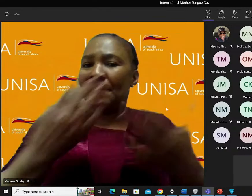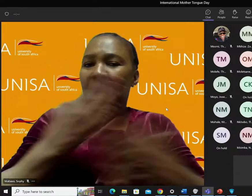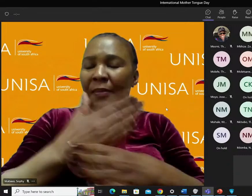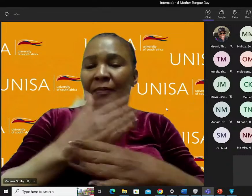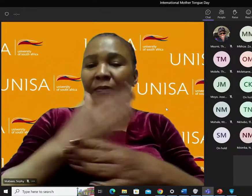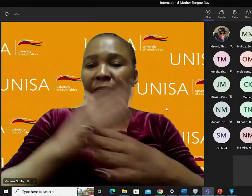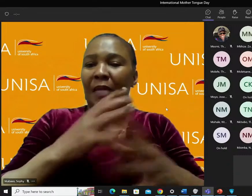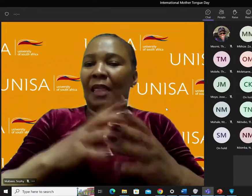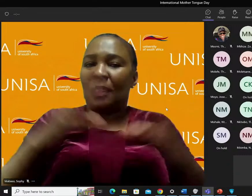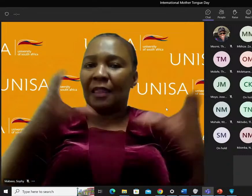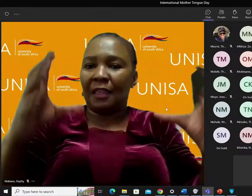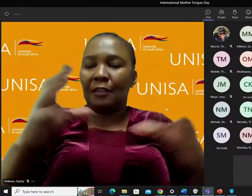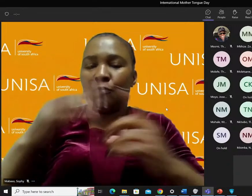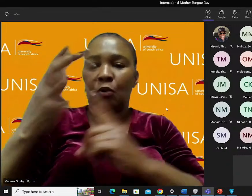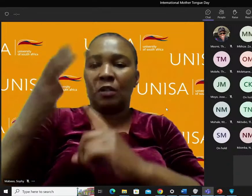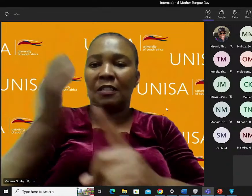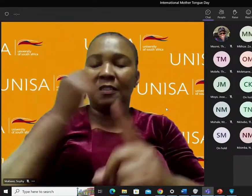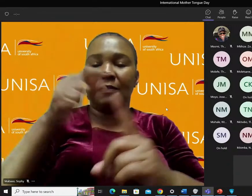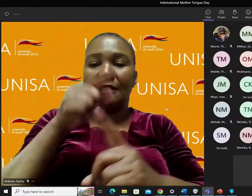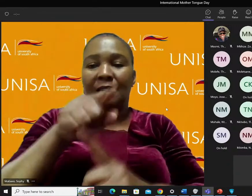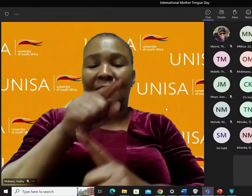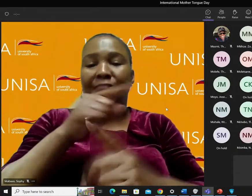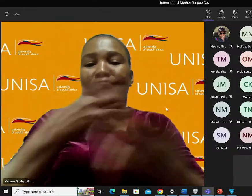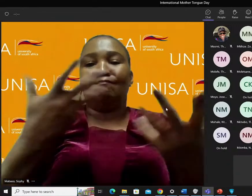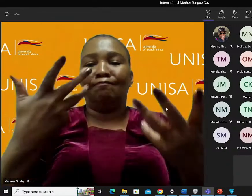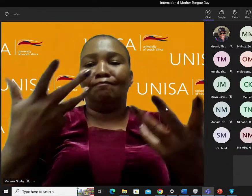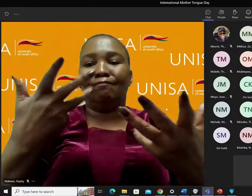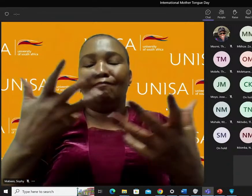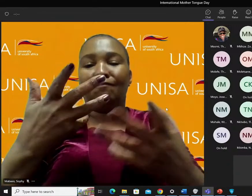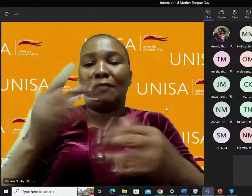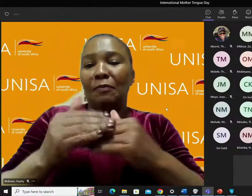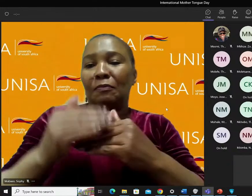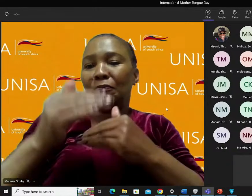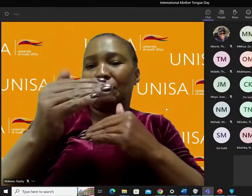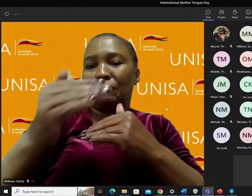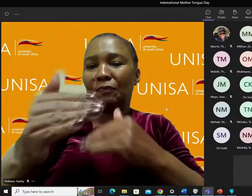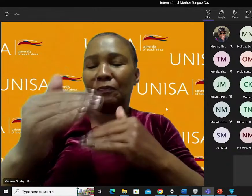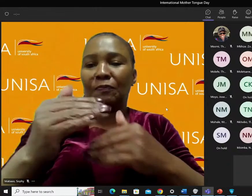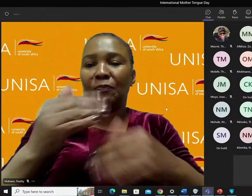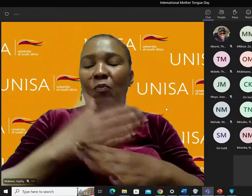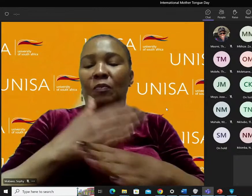sure that to achieve such milestones. So colleagues,